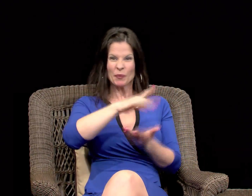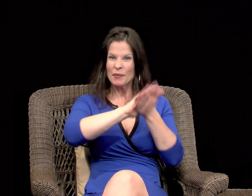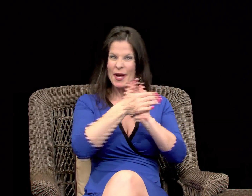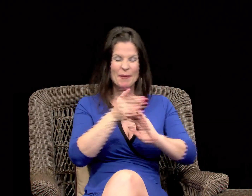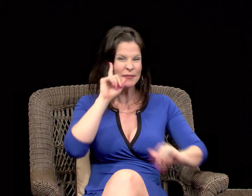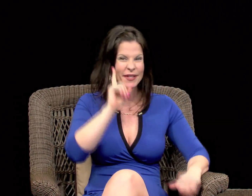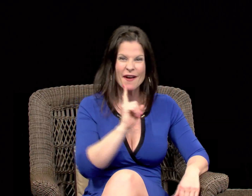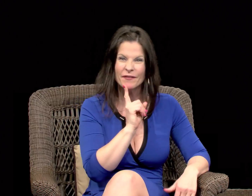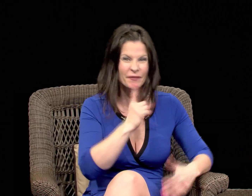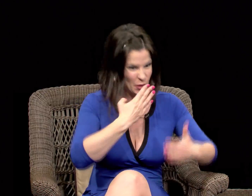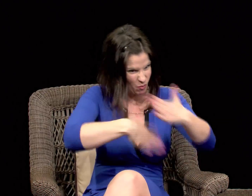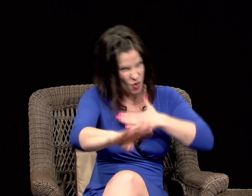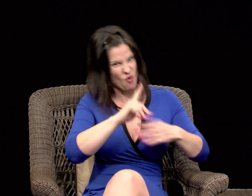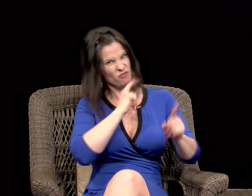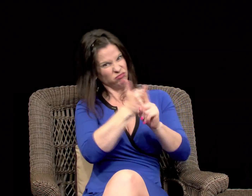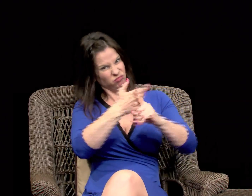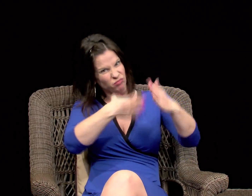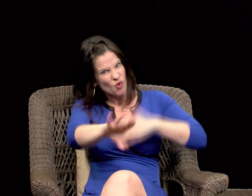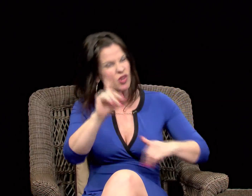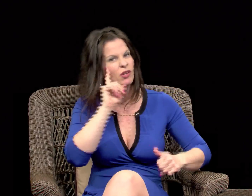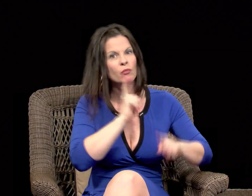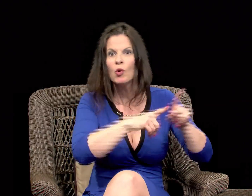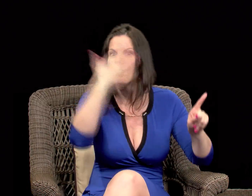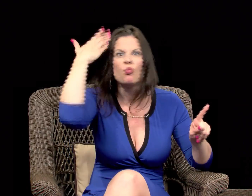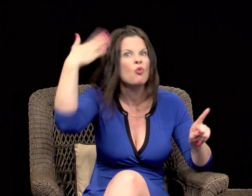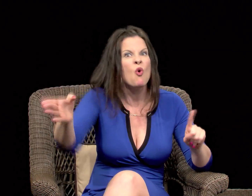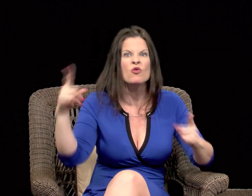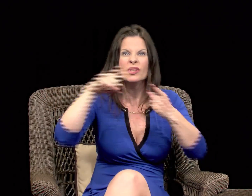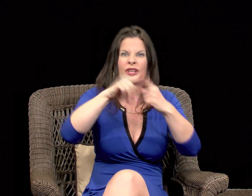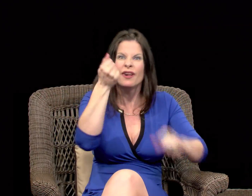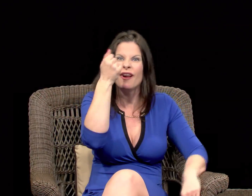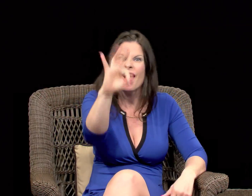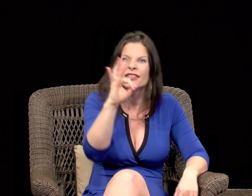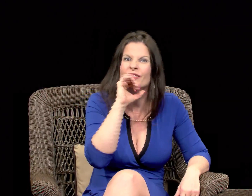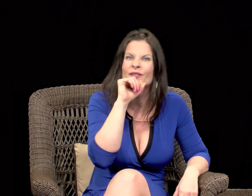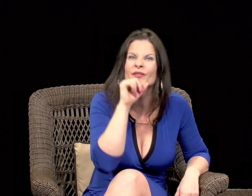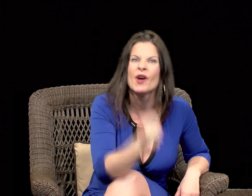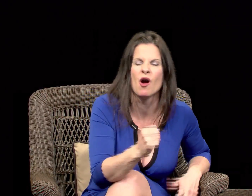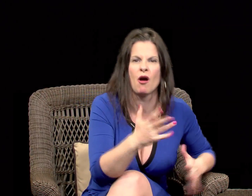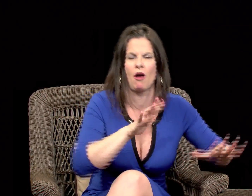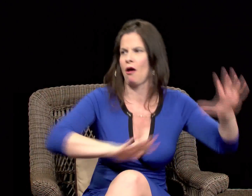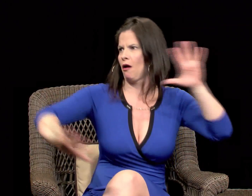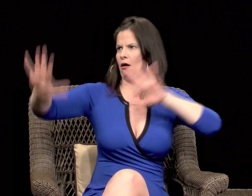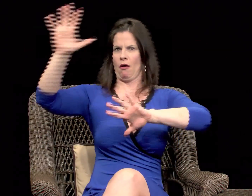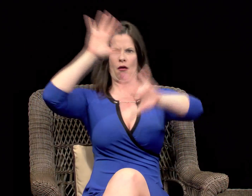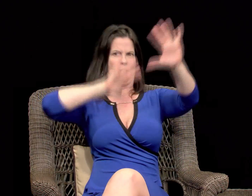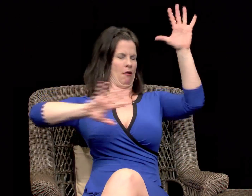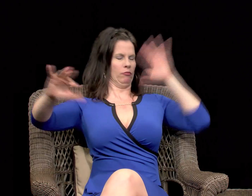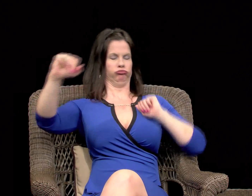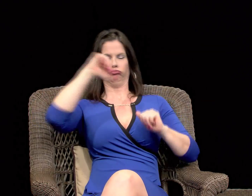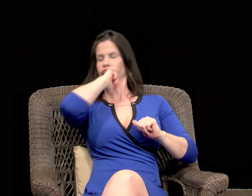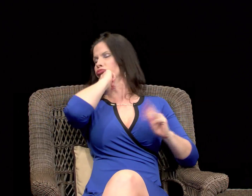old, they found out she was deaf. She had been born deaf, but they didn't realize until she was